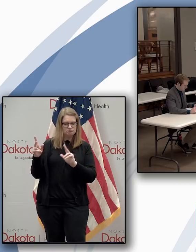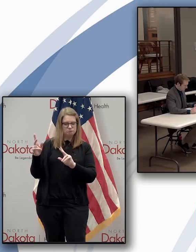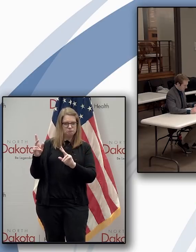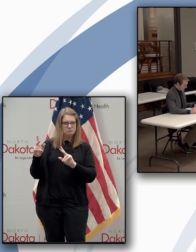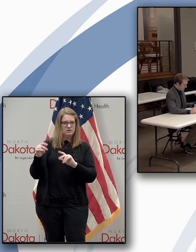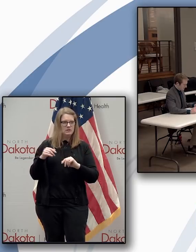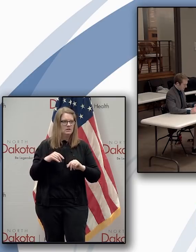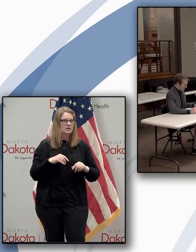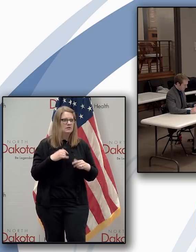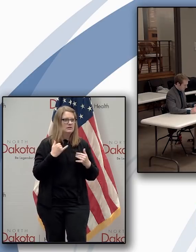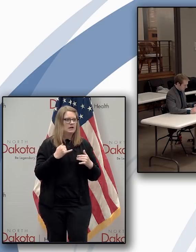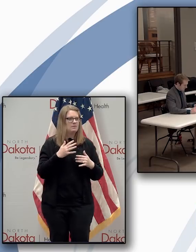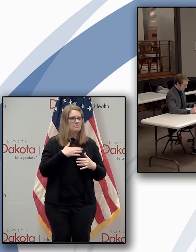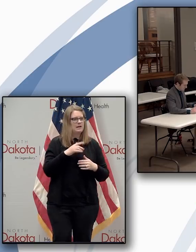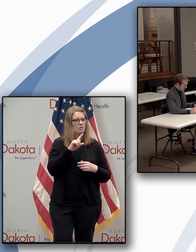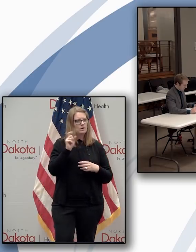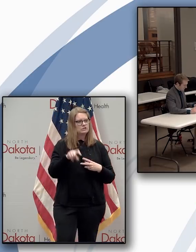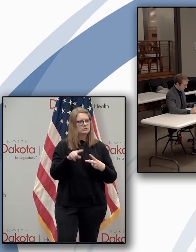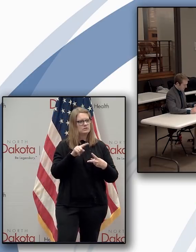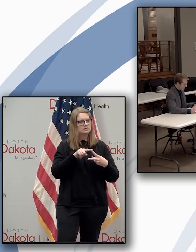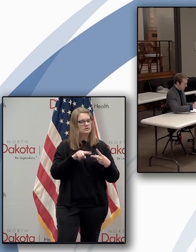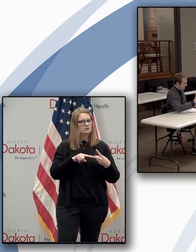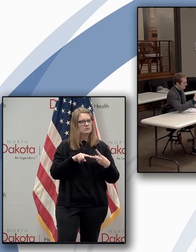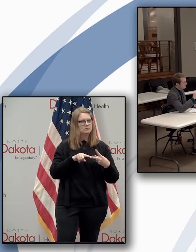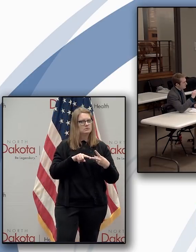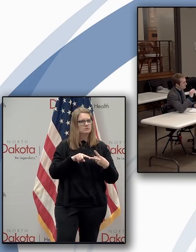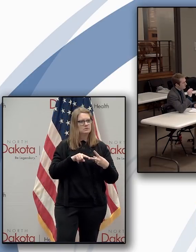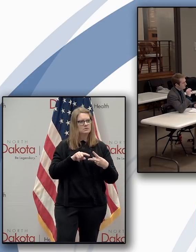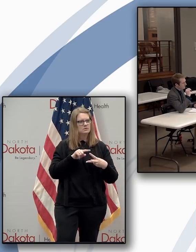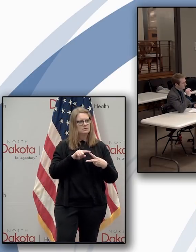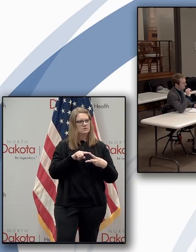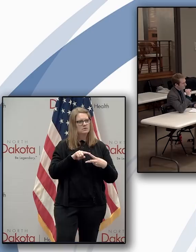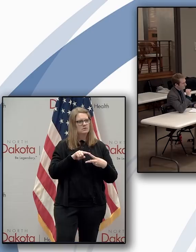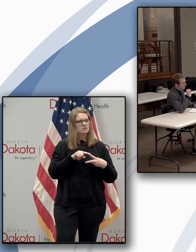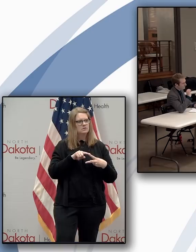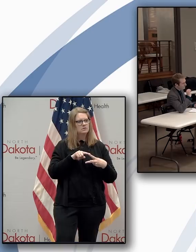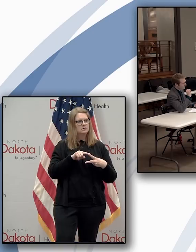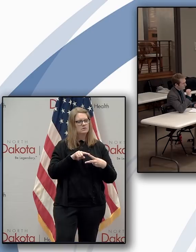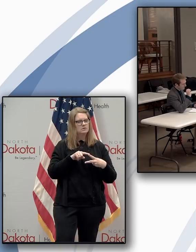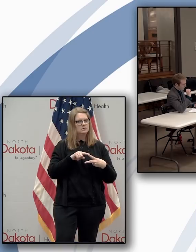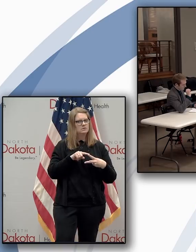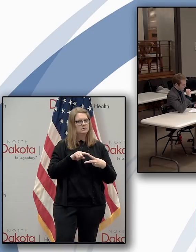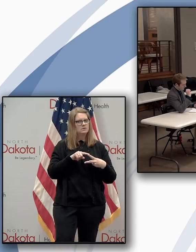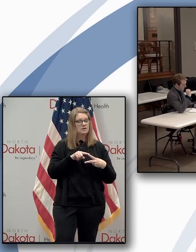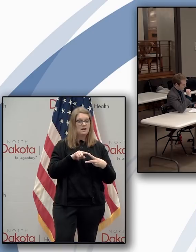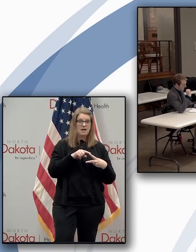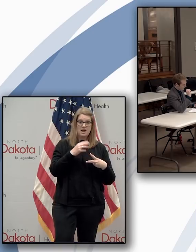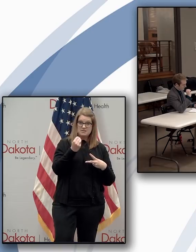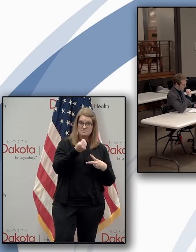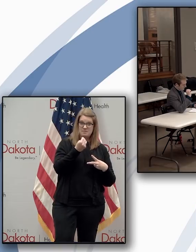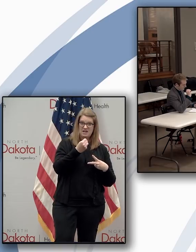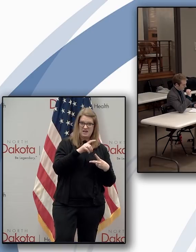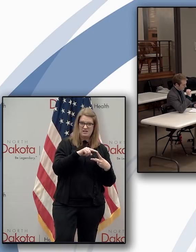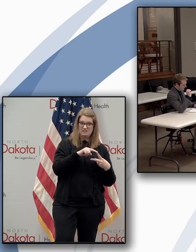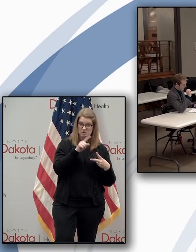is two-part. How did you not know that there was going to be a problem on Monday?